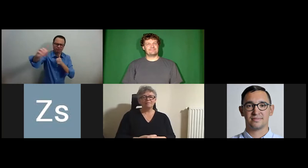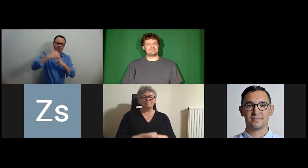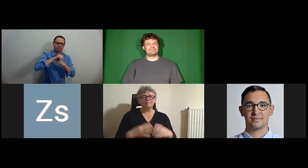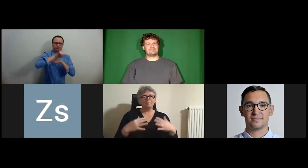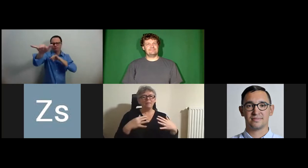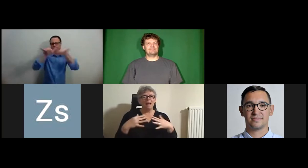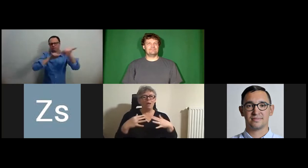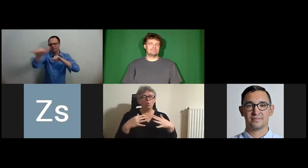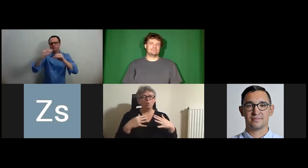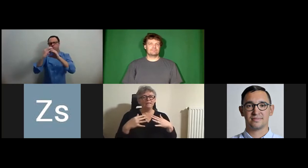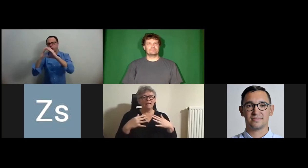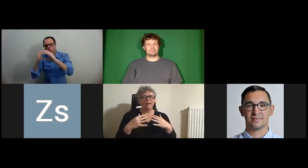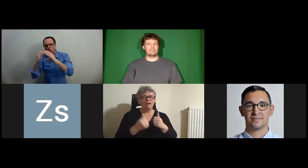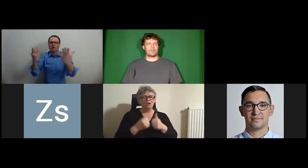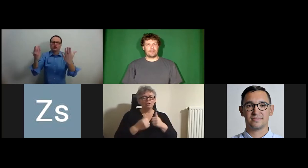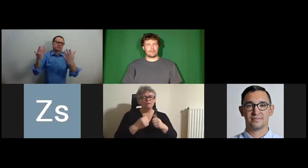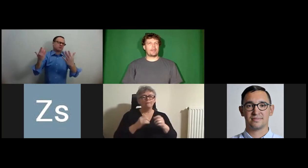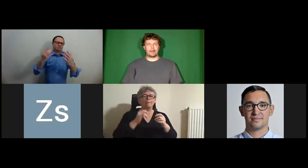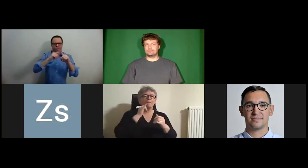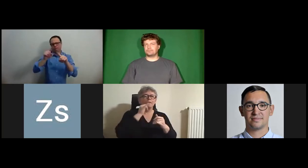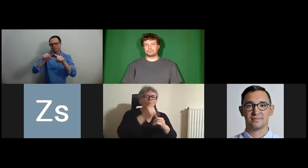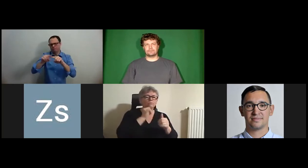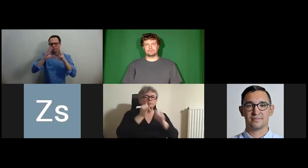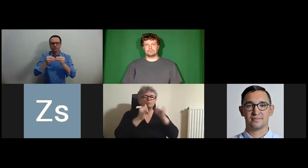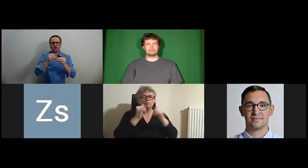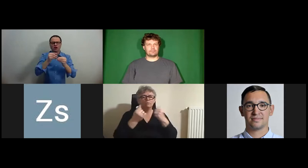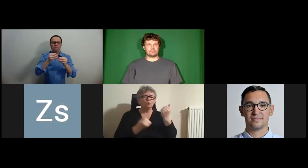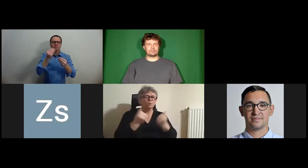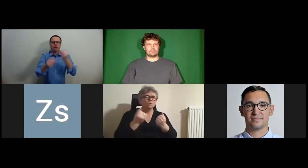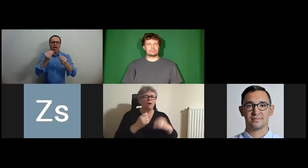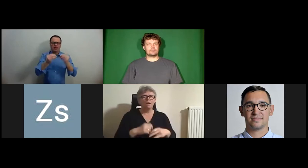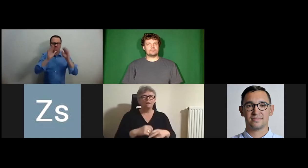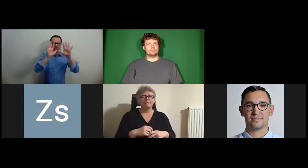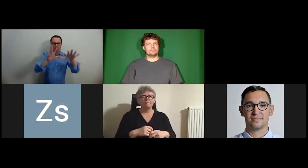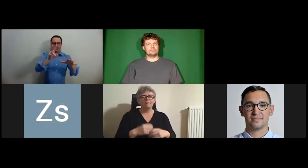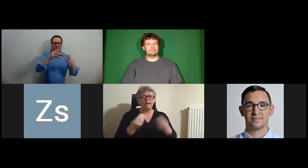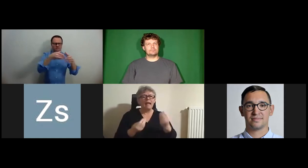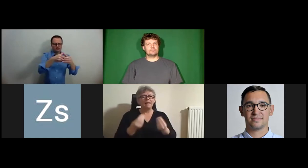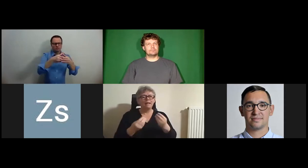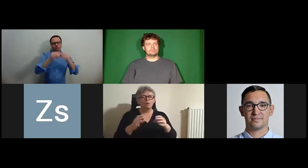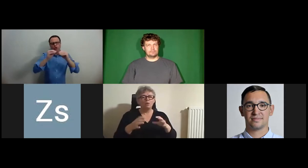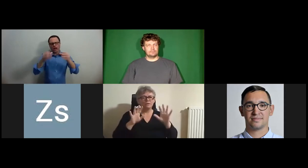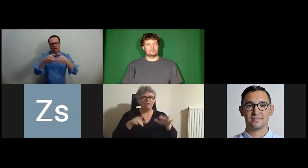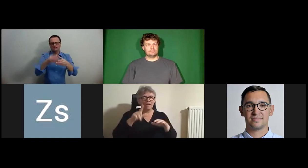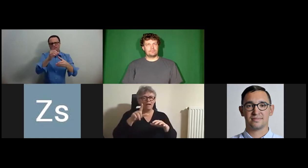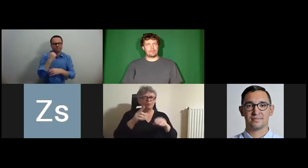friend and started signing with him. And now they have great communication. So you've communicated.